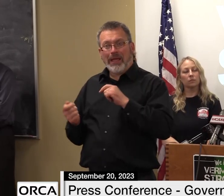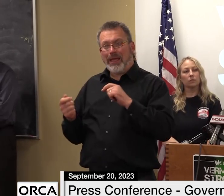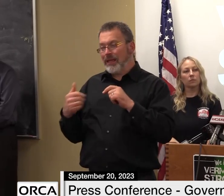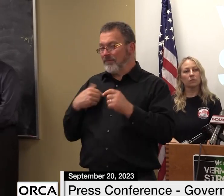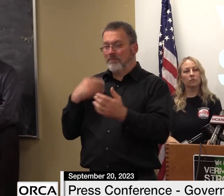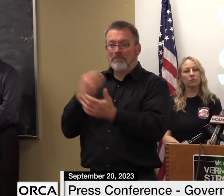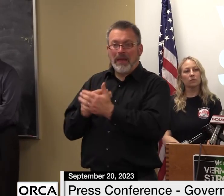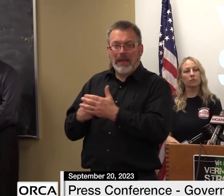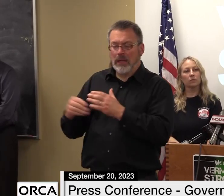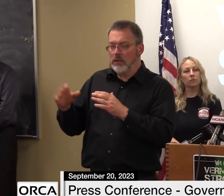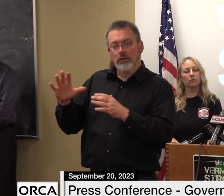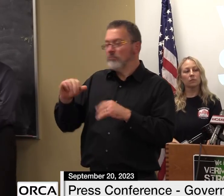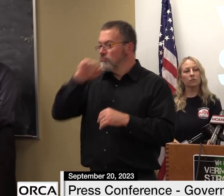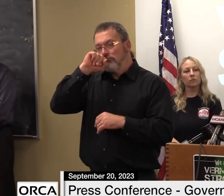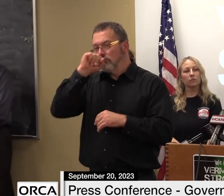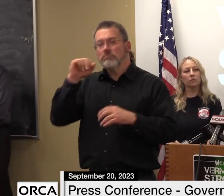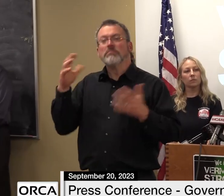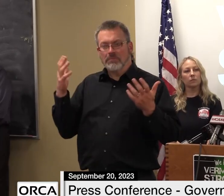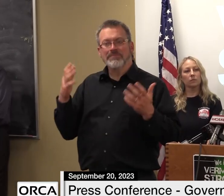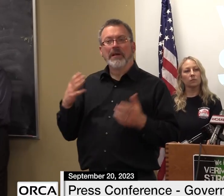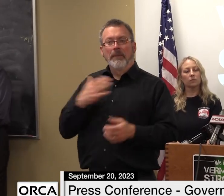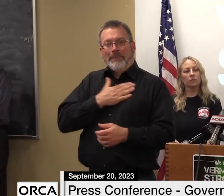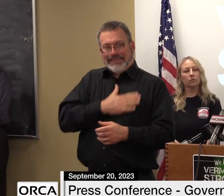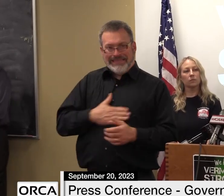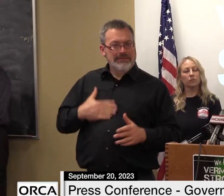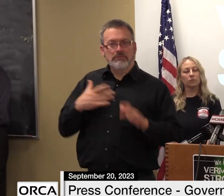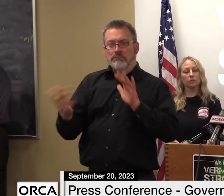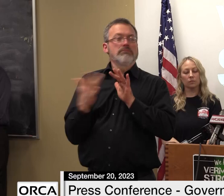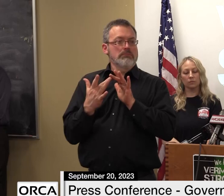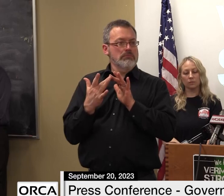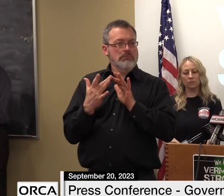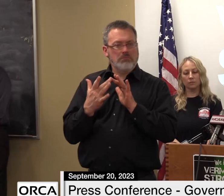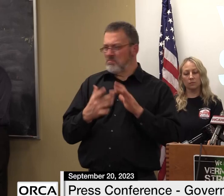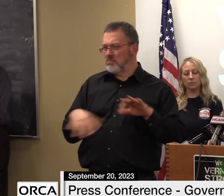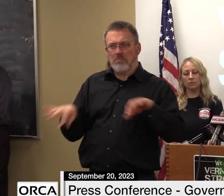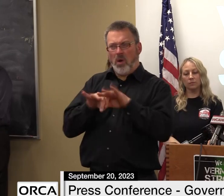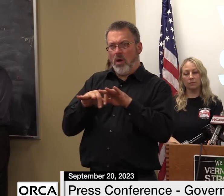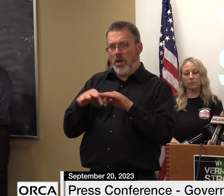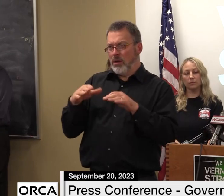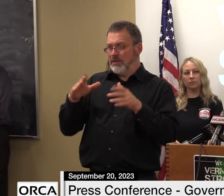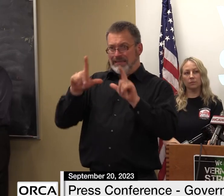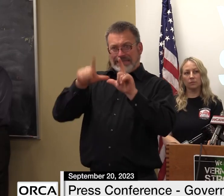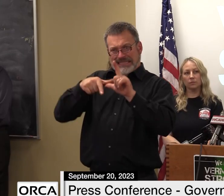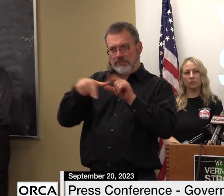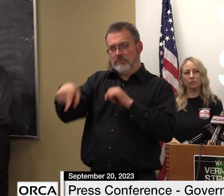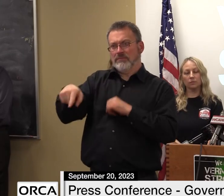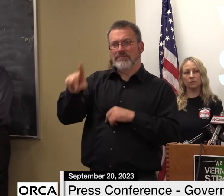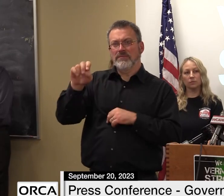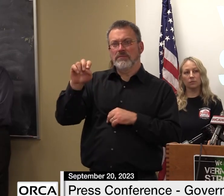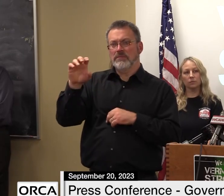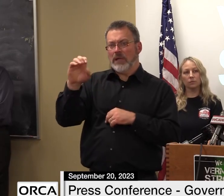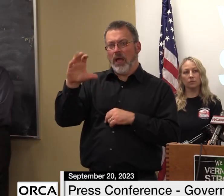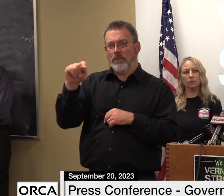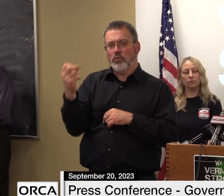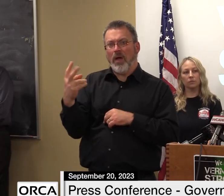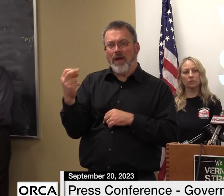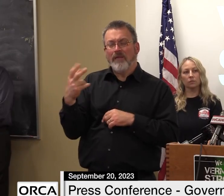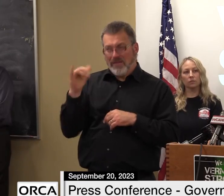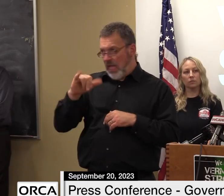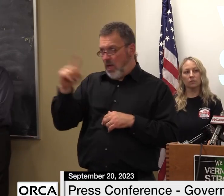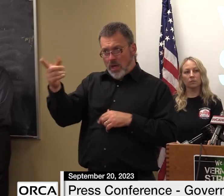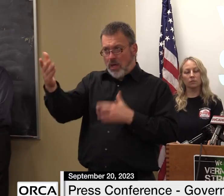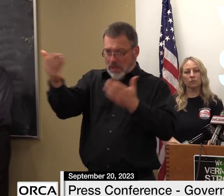changed. Please continue to call us. You know, reach out. Go to the disaster recovery centers. That's the perfect place to go to sit down with folks to talk